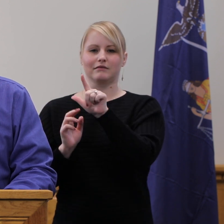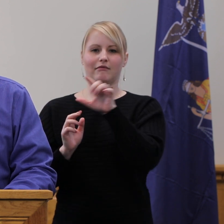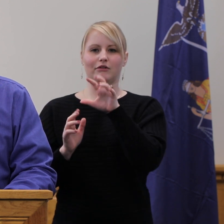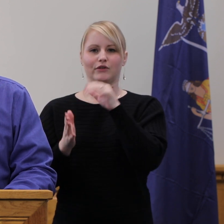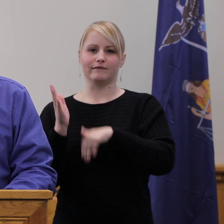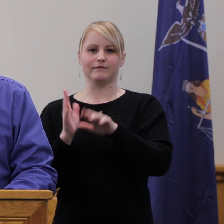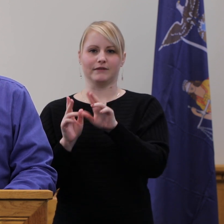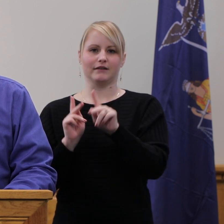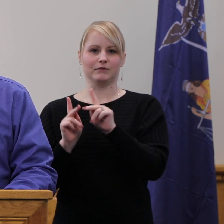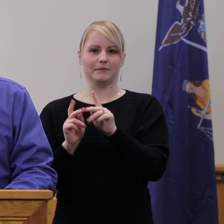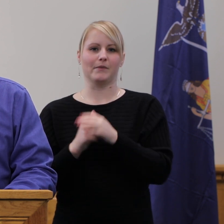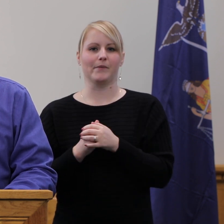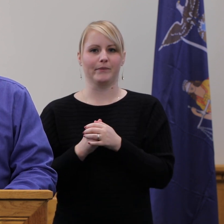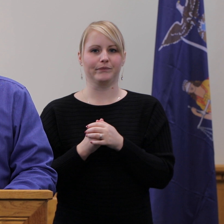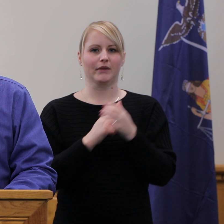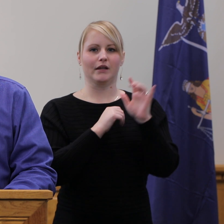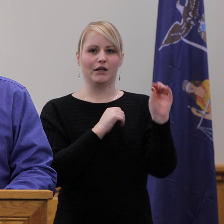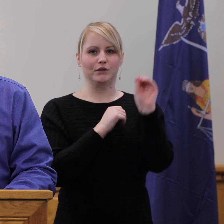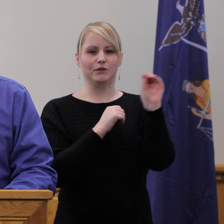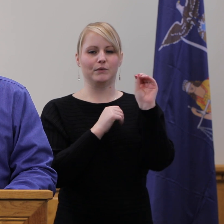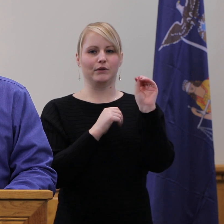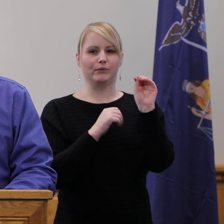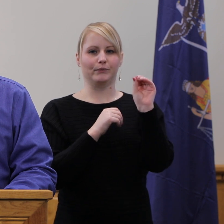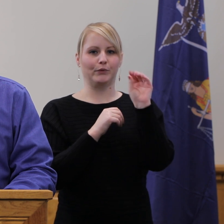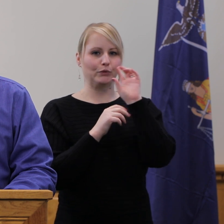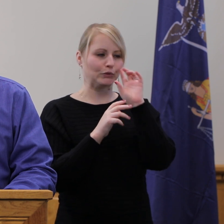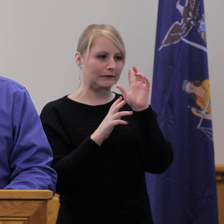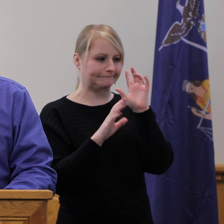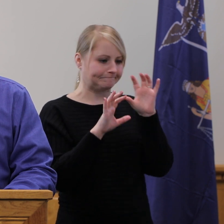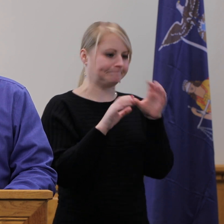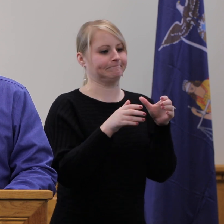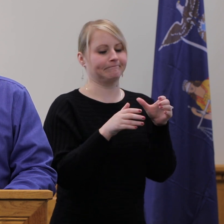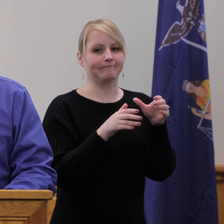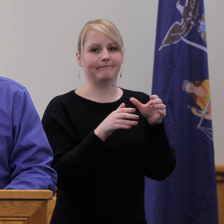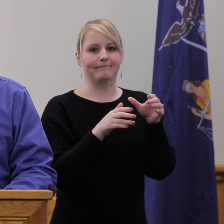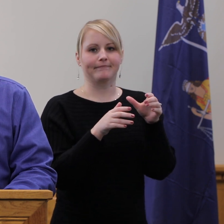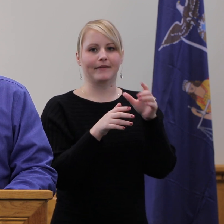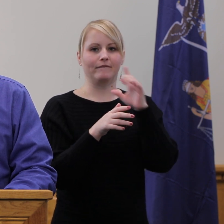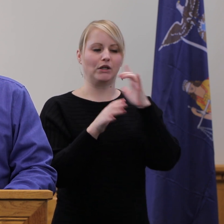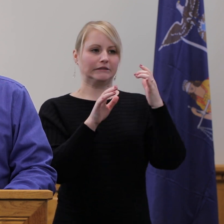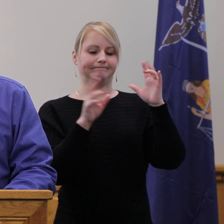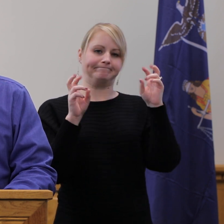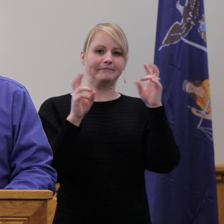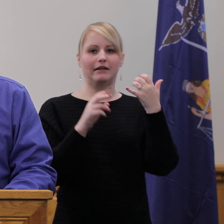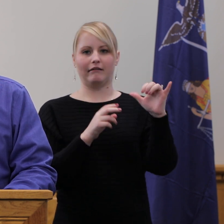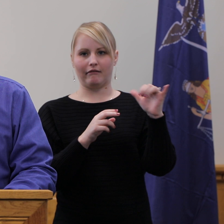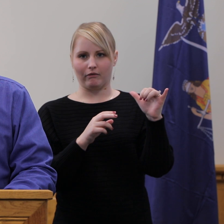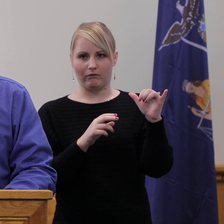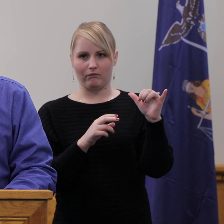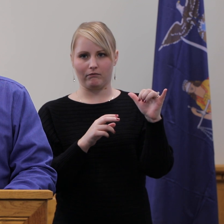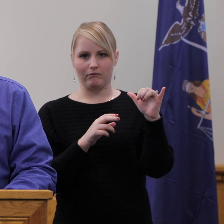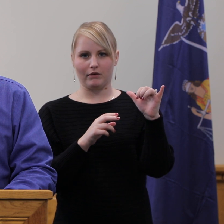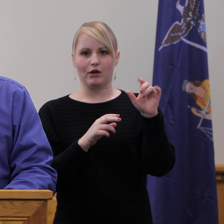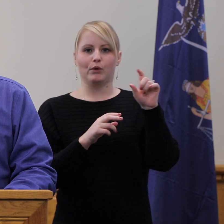additional restrictions, it would require a positive test rate above 3.5% for 10 days and 15 or more